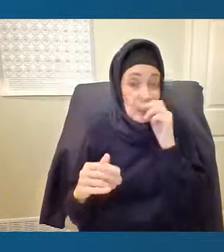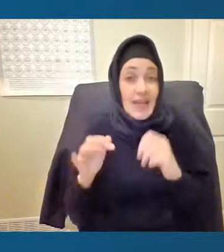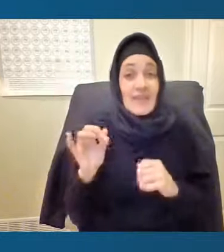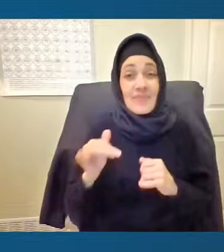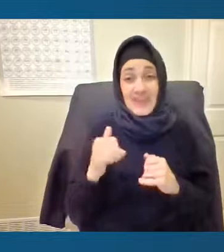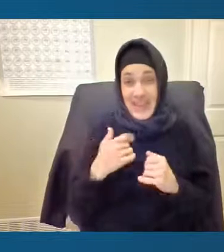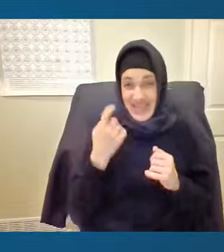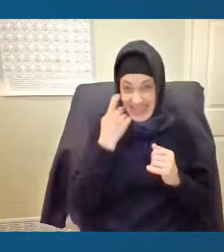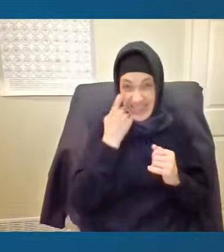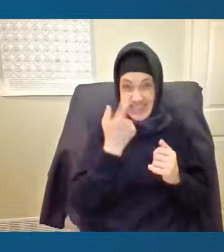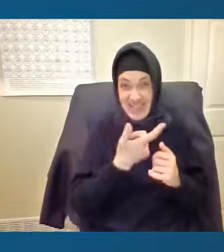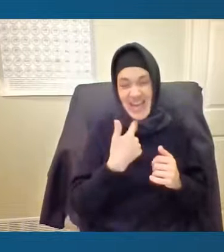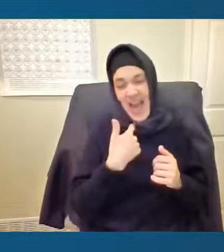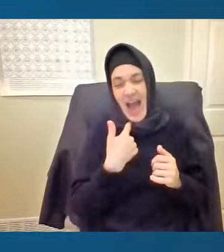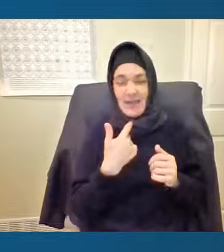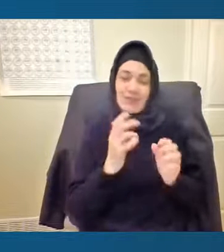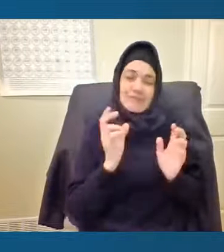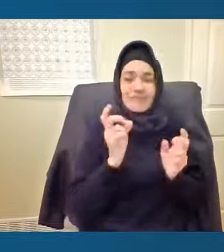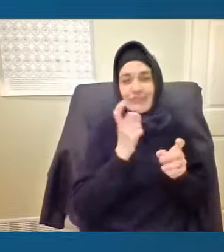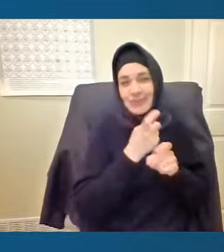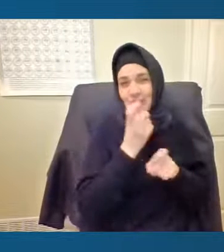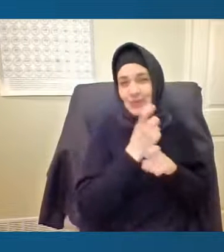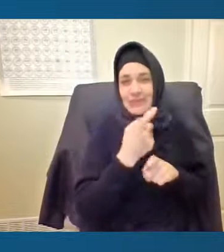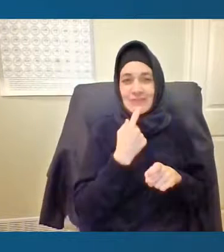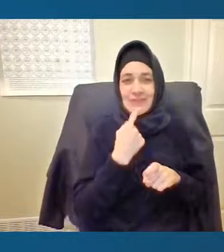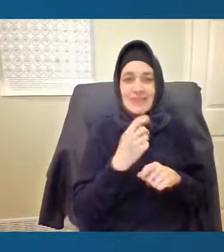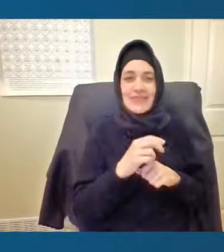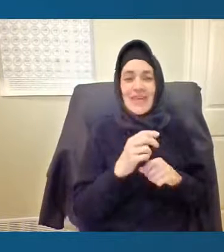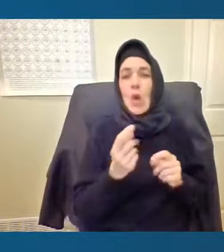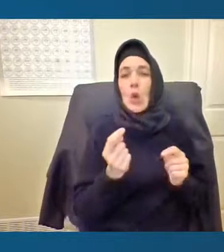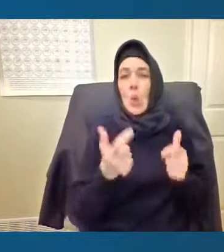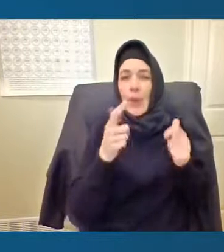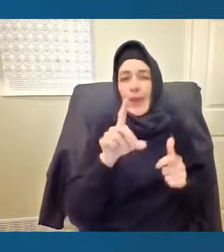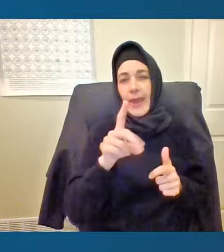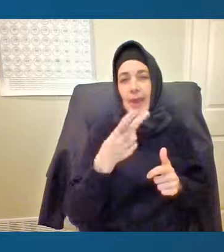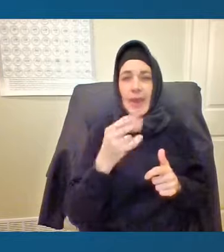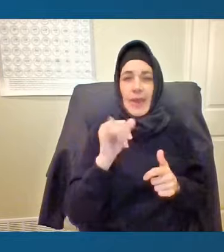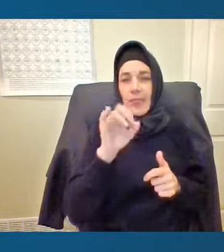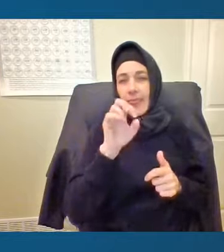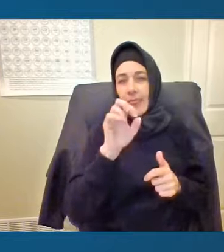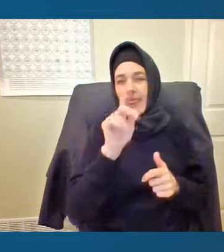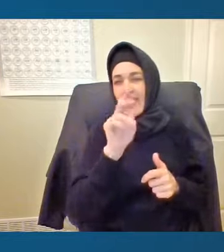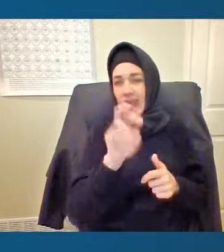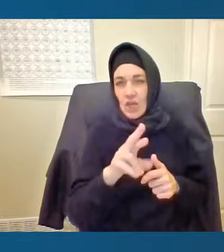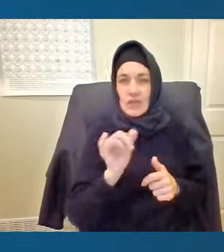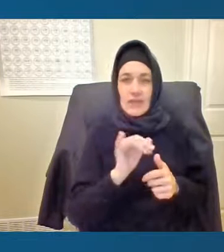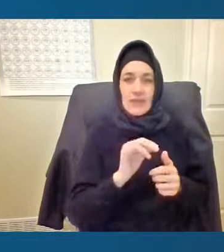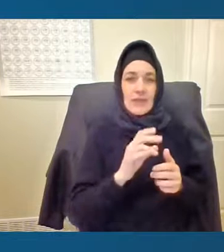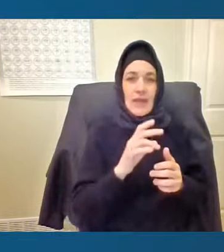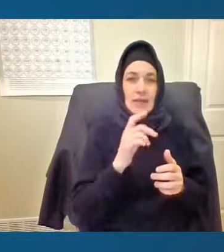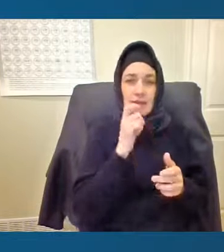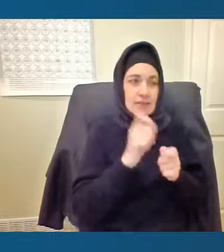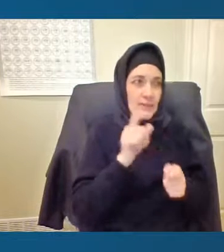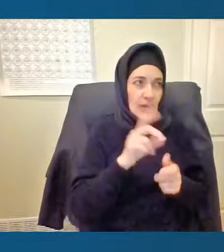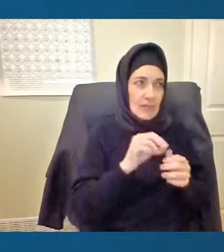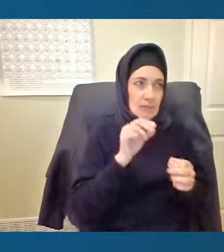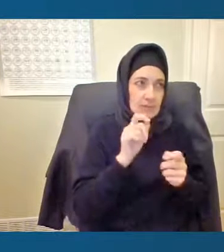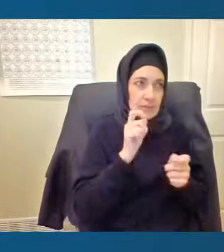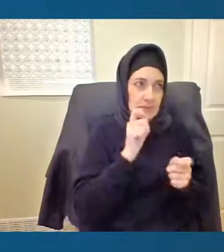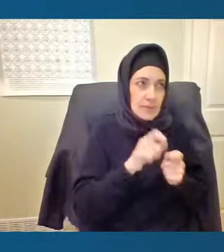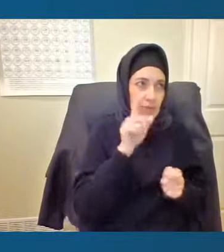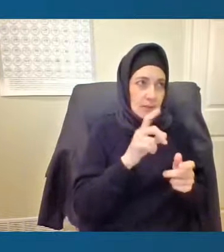that we do sometimes, right? Subhanallah, subhanallah, subhanallah, subhanallah, right? Now, I want to share with you something that Ibn